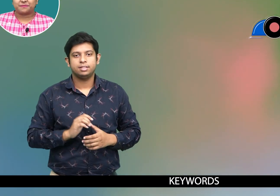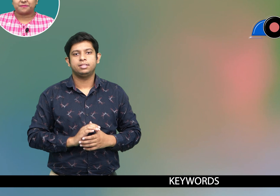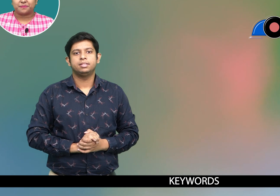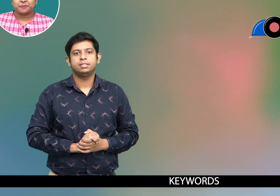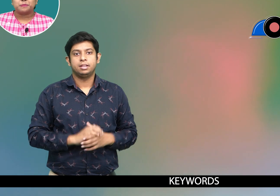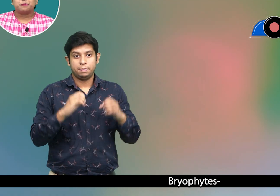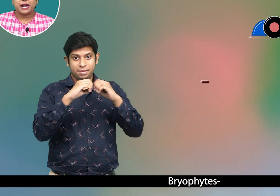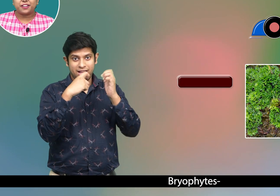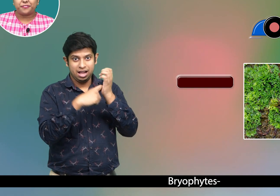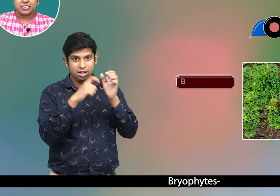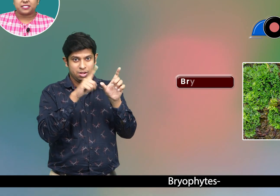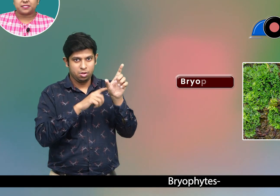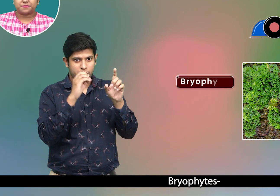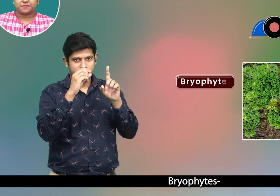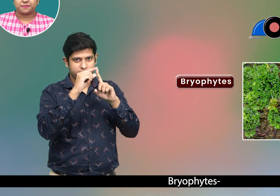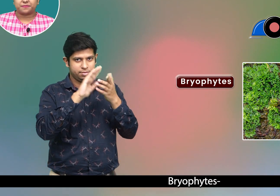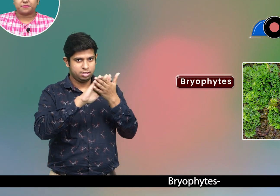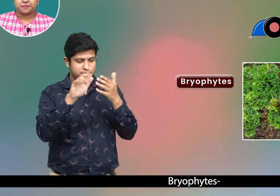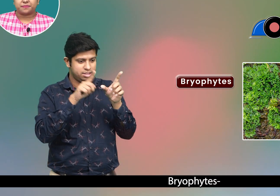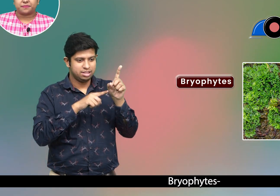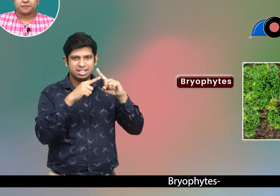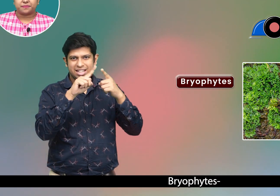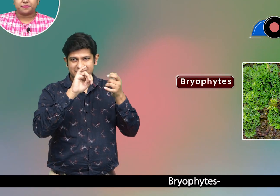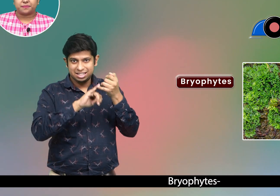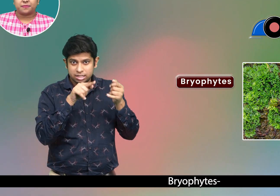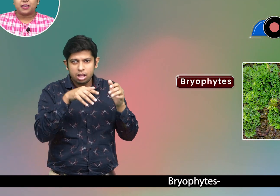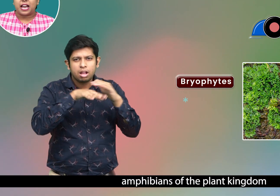Keywords: Bryophytes,